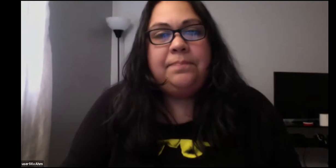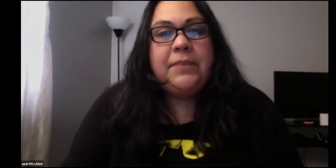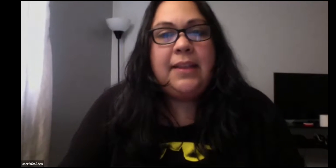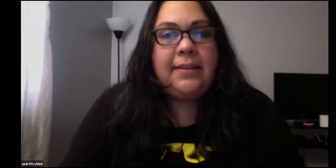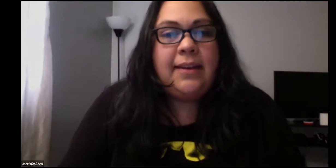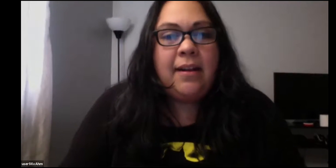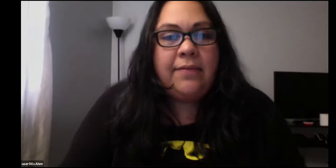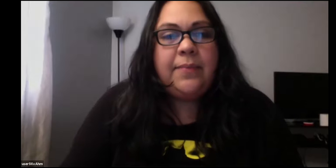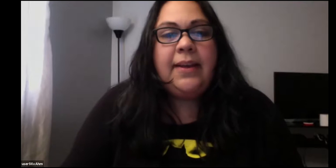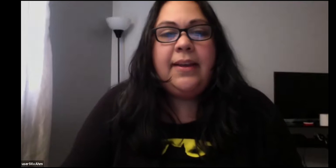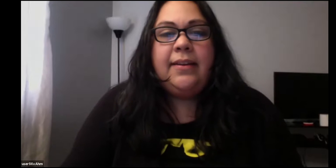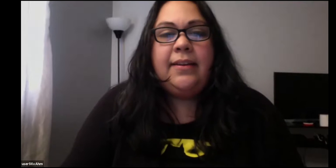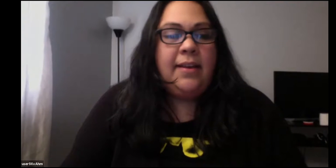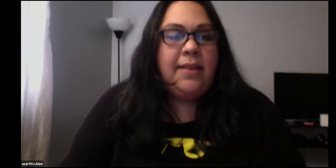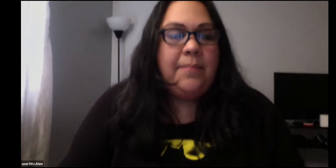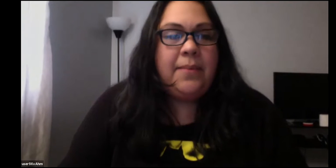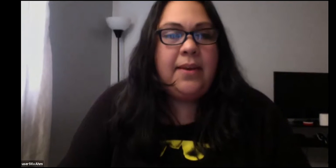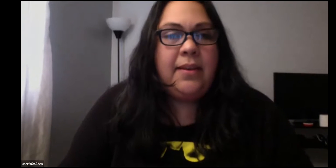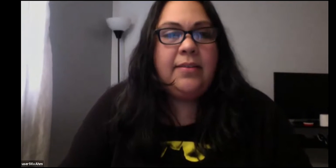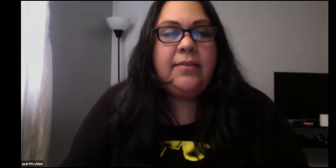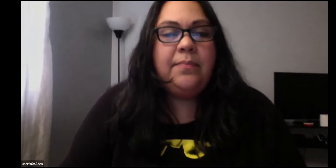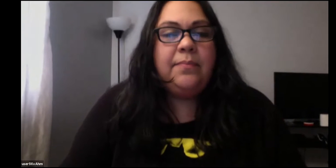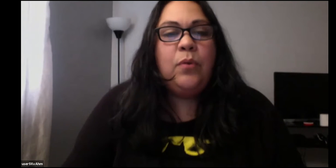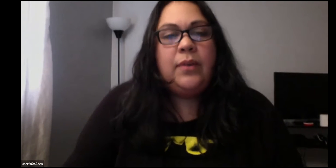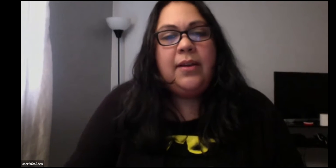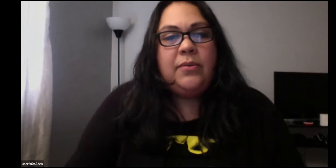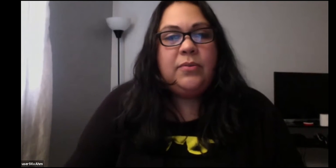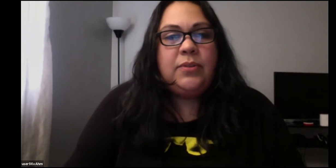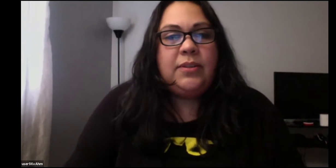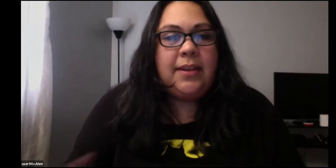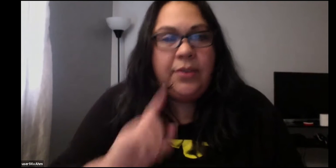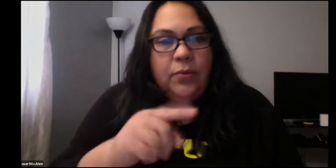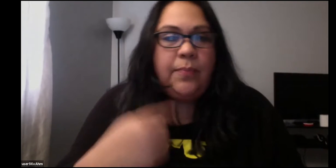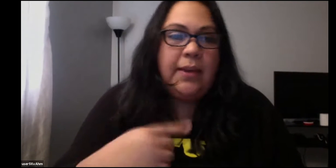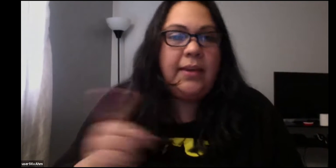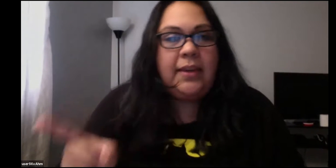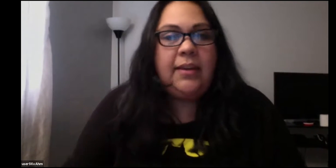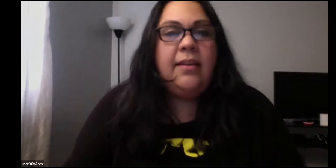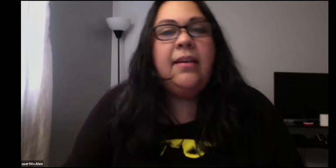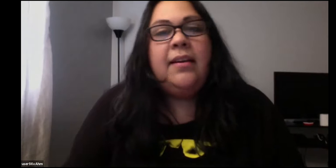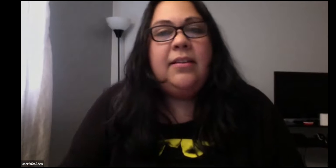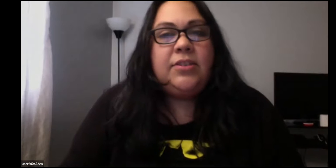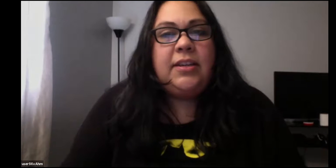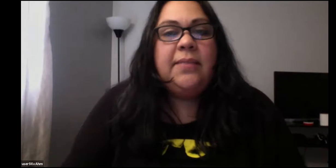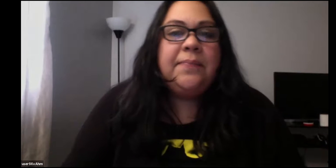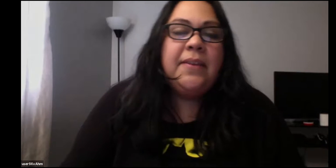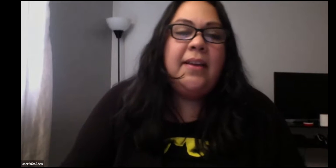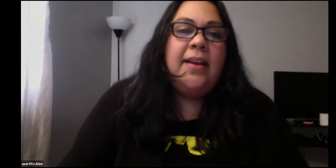like the alphabet, maybe some pronouns, which is like you, me, he, she. We're